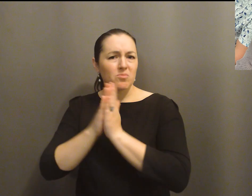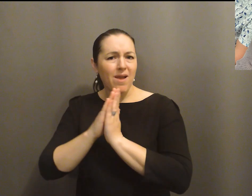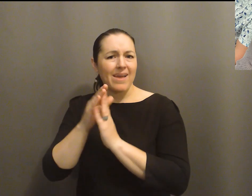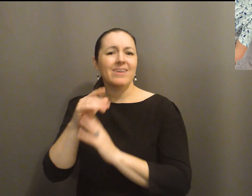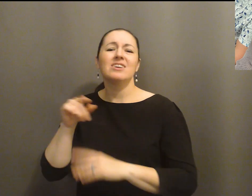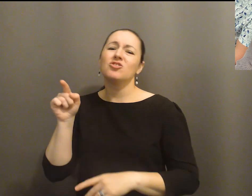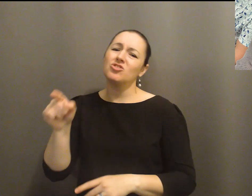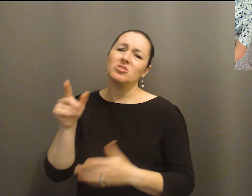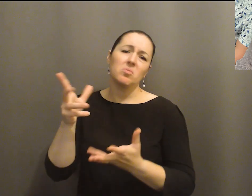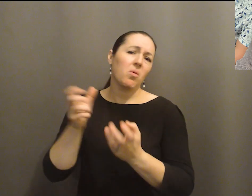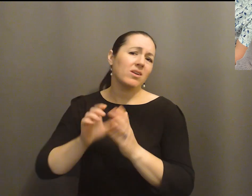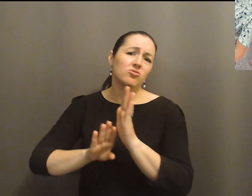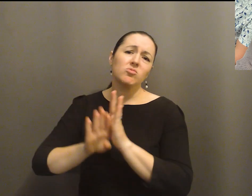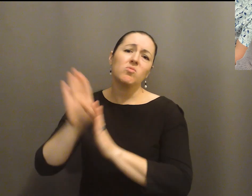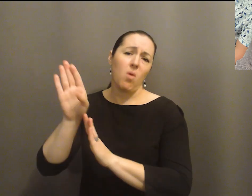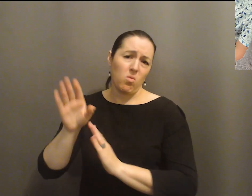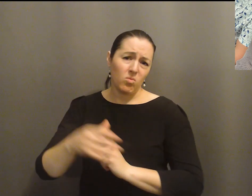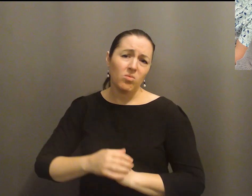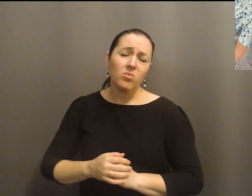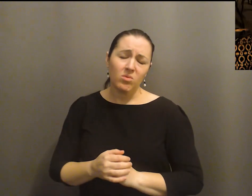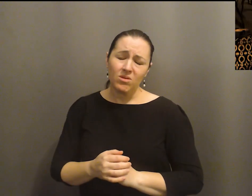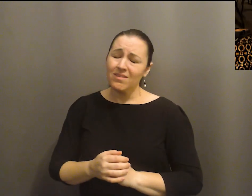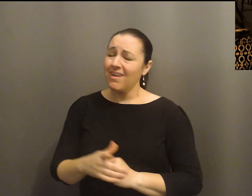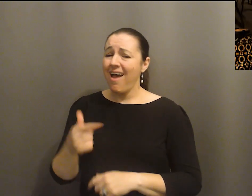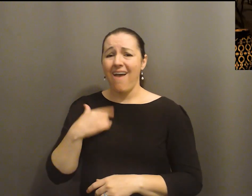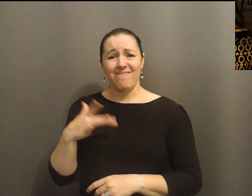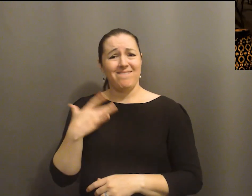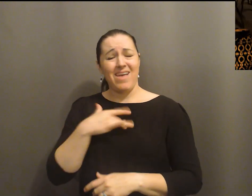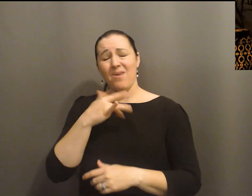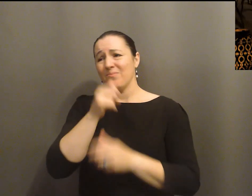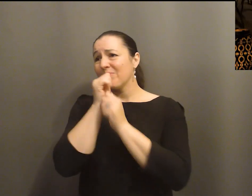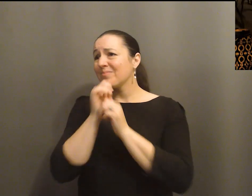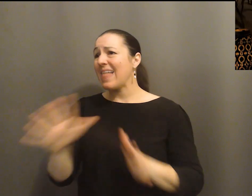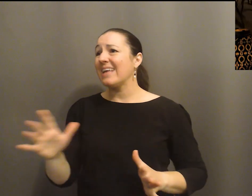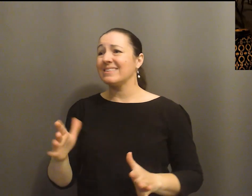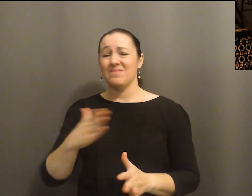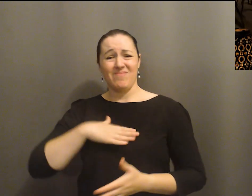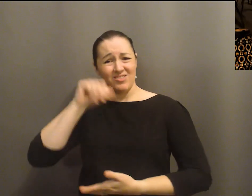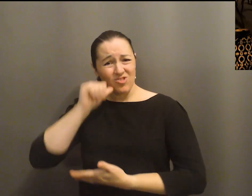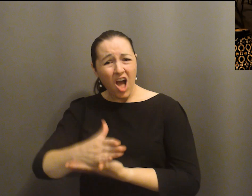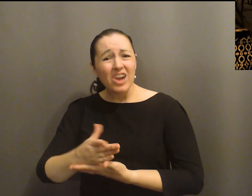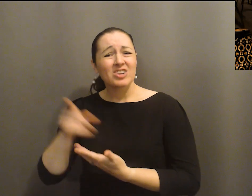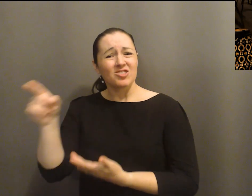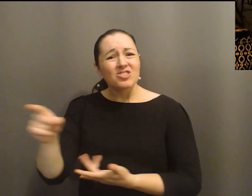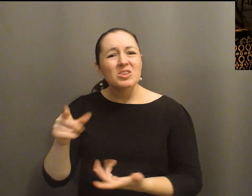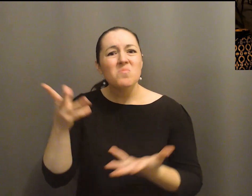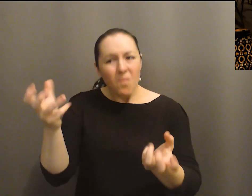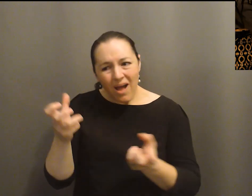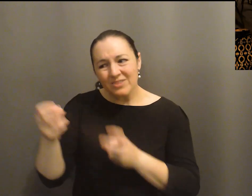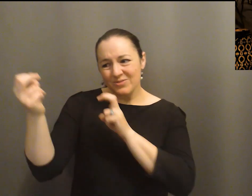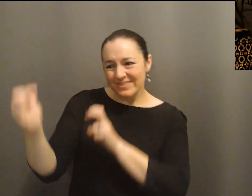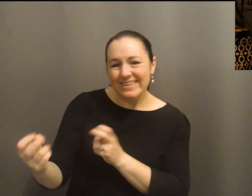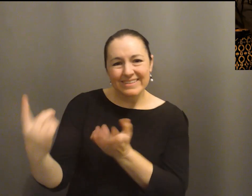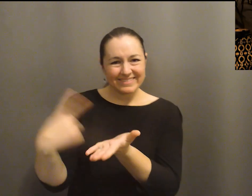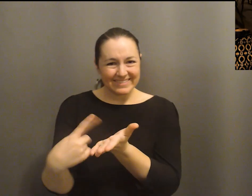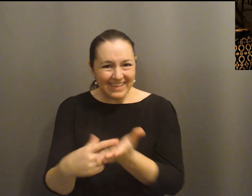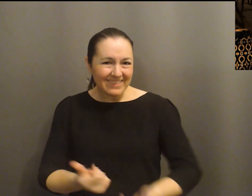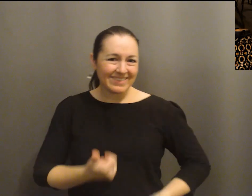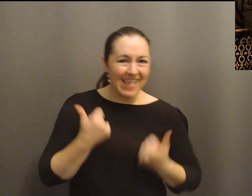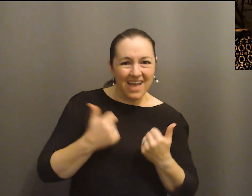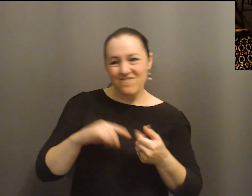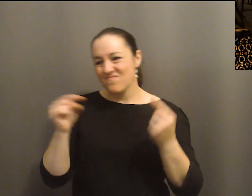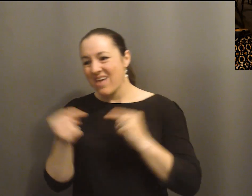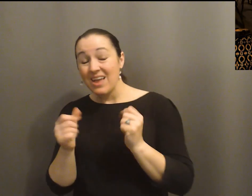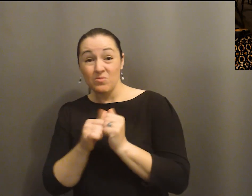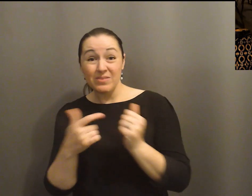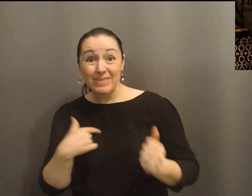desperately Wanted to grow I felt so blessed As a dad To have my daughter Process life And pain With me And if